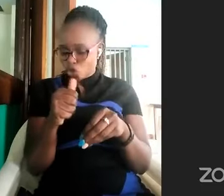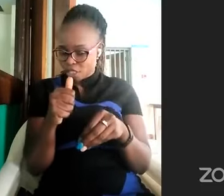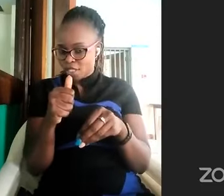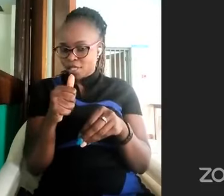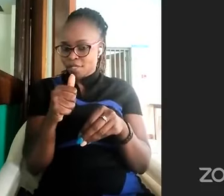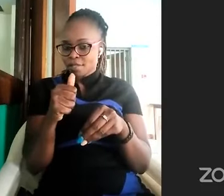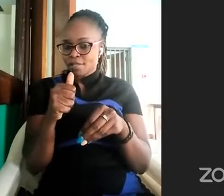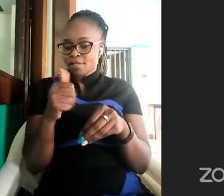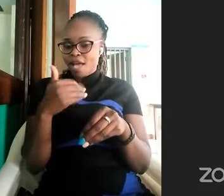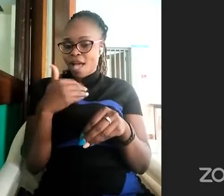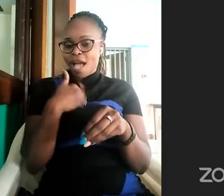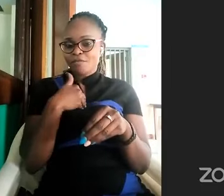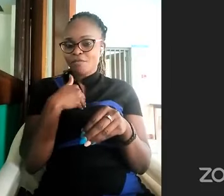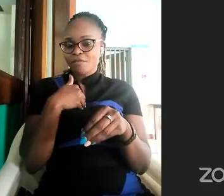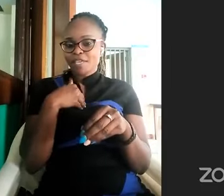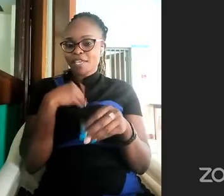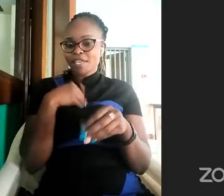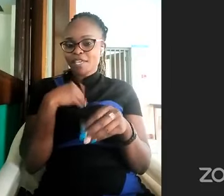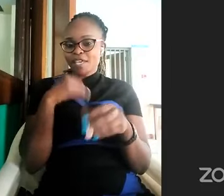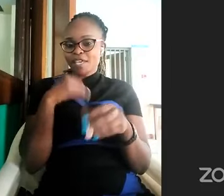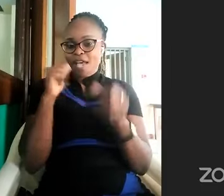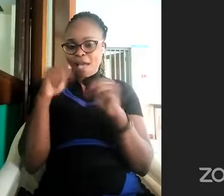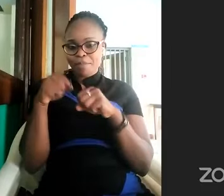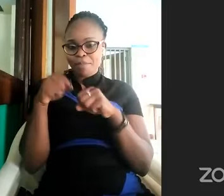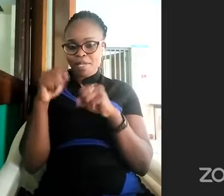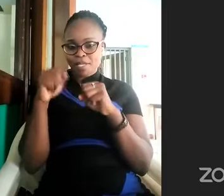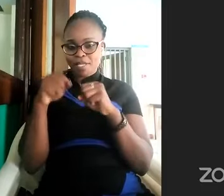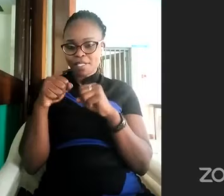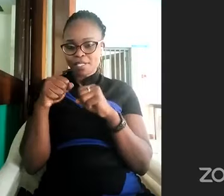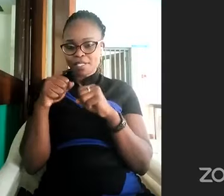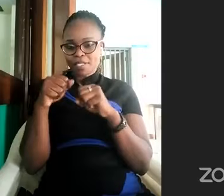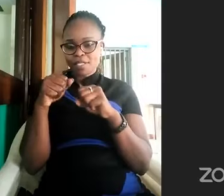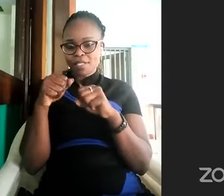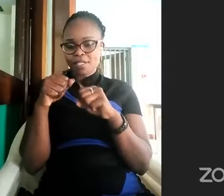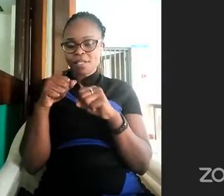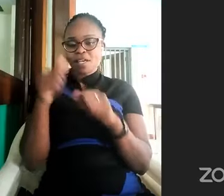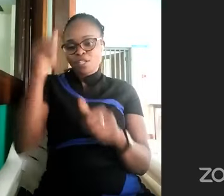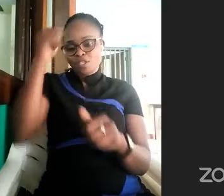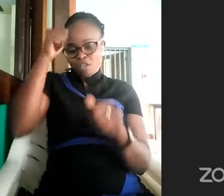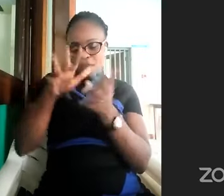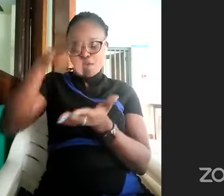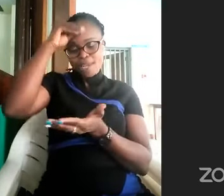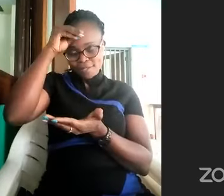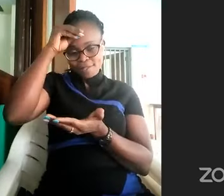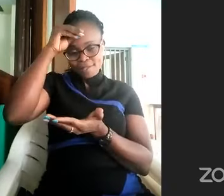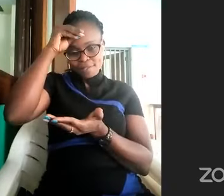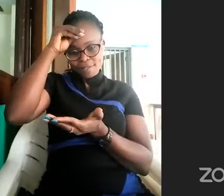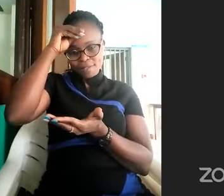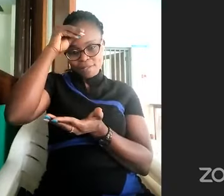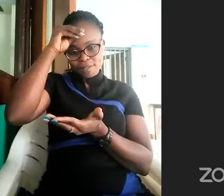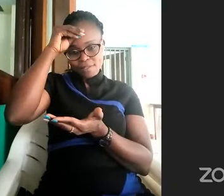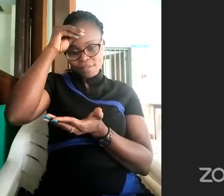are also educated, and we are also doing our part as the citizens of Kenya. So in regards to that,